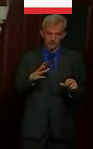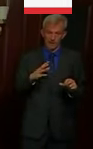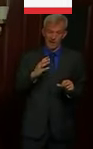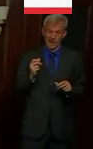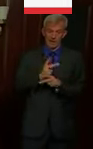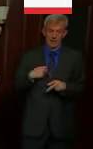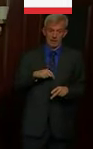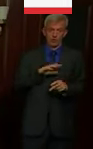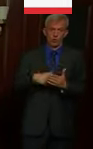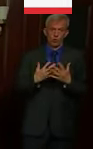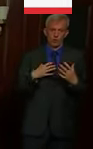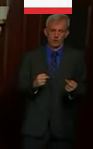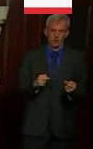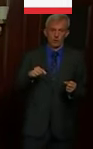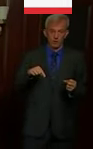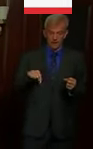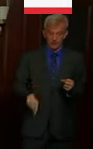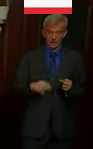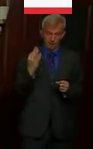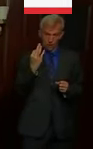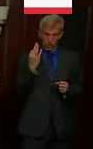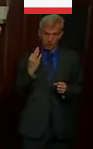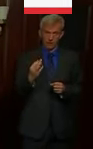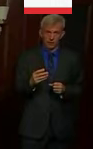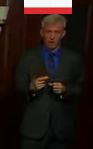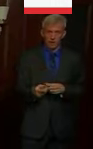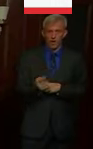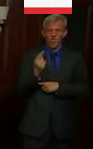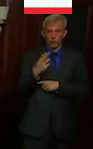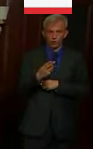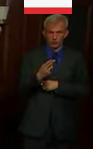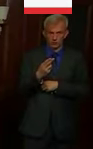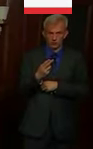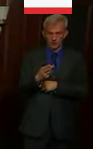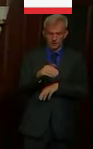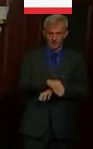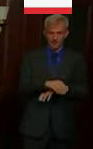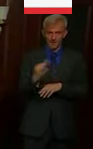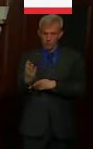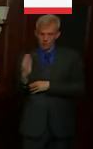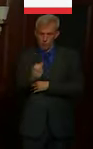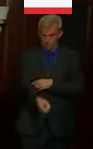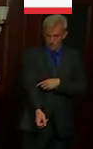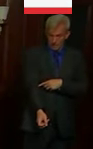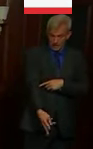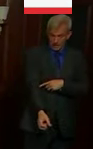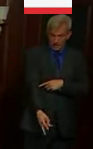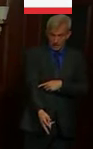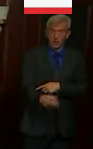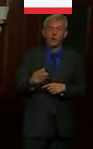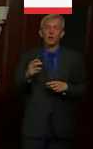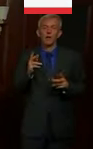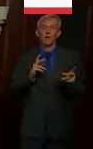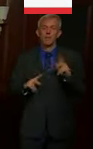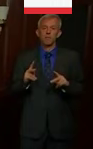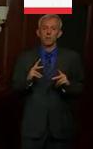Starting this Friday, April 10th, at midnight, Thursday night, Friday morning, all employees of many non-medical essential